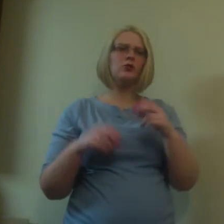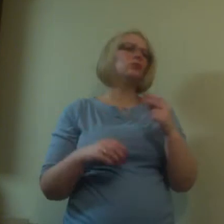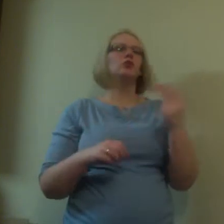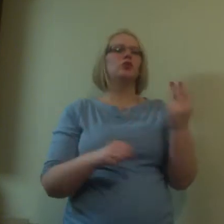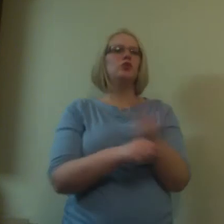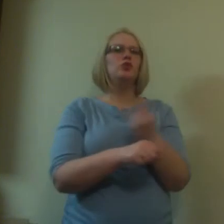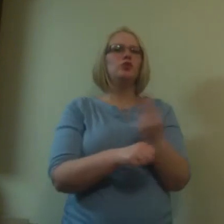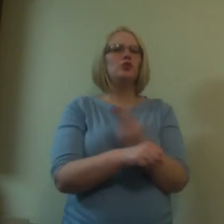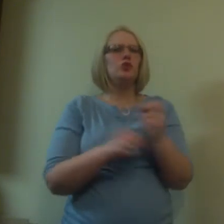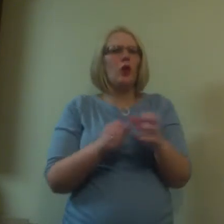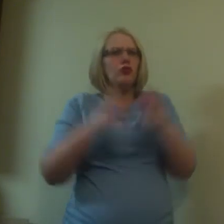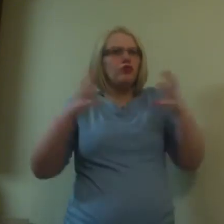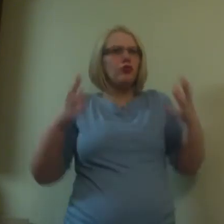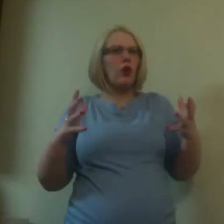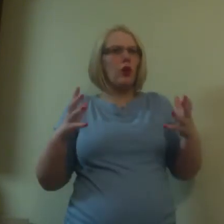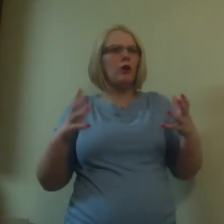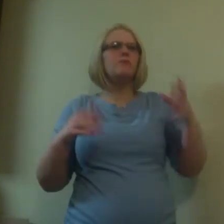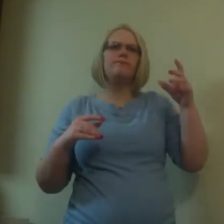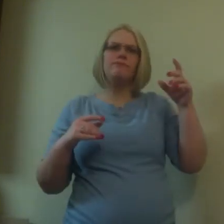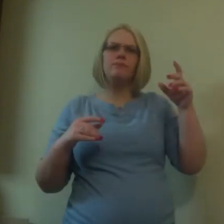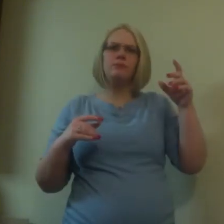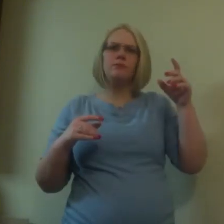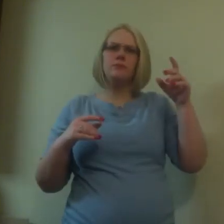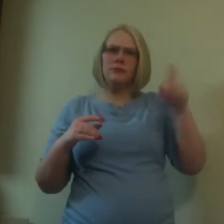Candles, flashlights, lanterns,